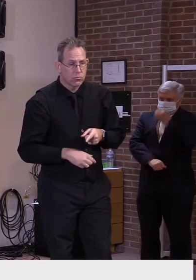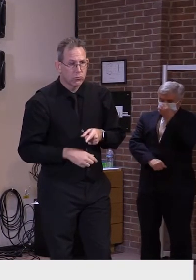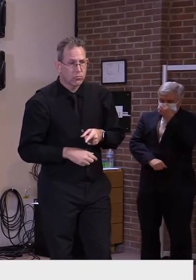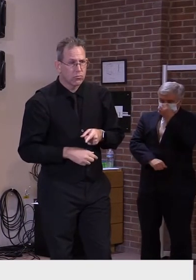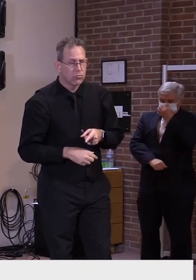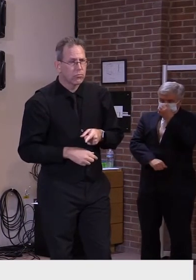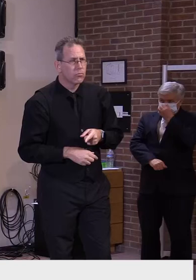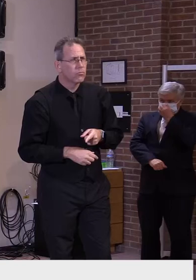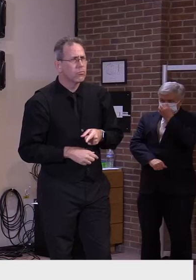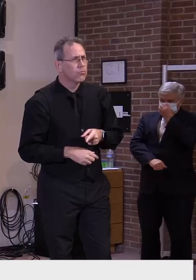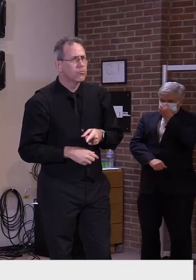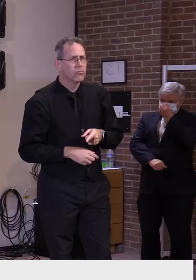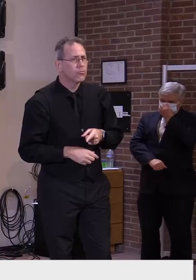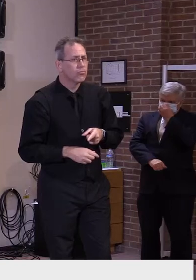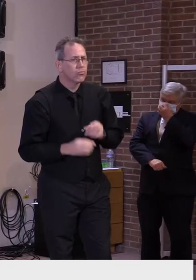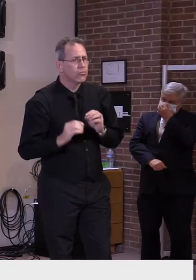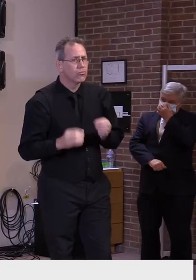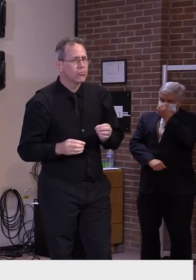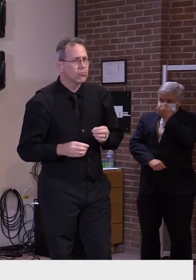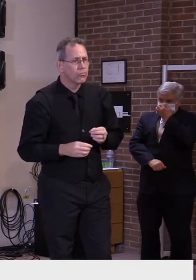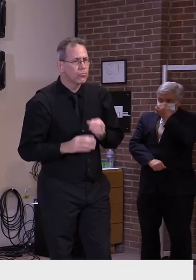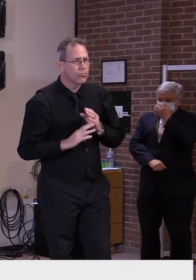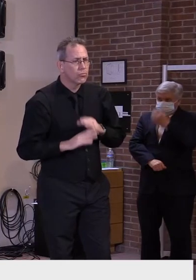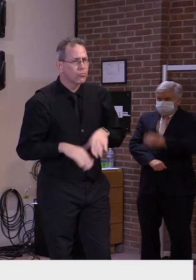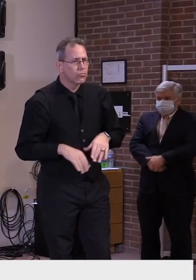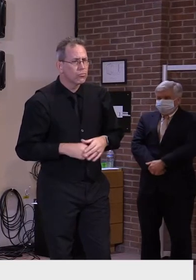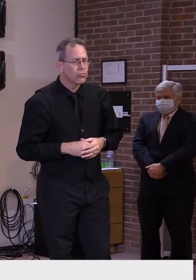Joe Gresser, Barton Chronicle.